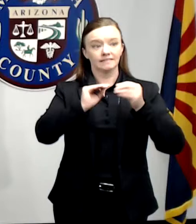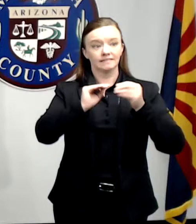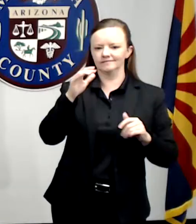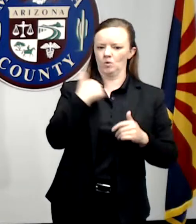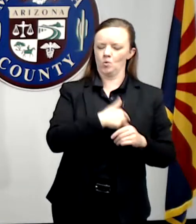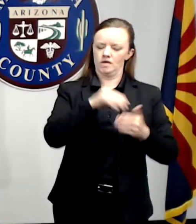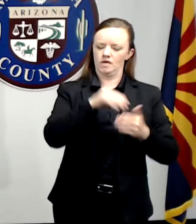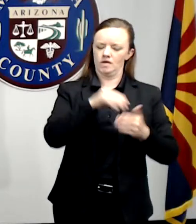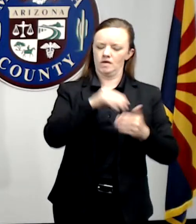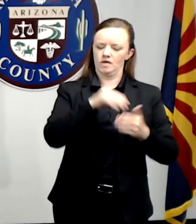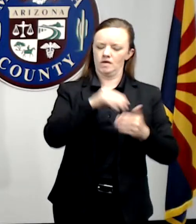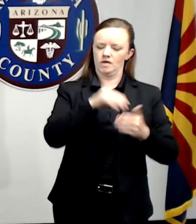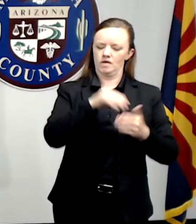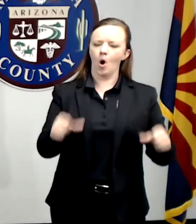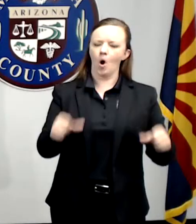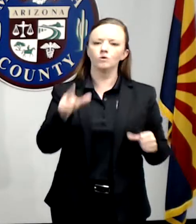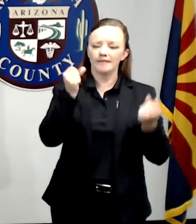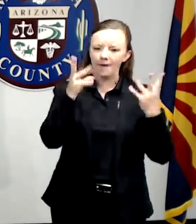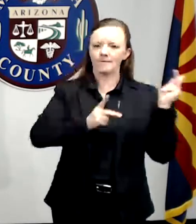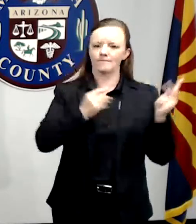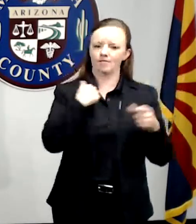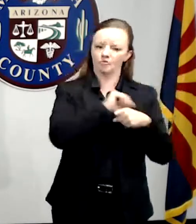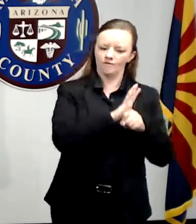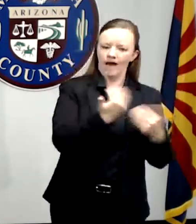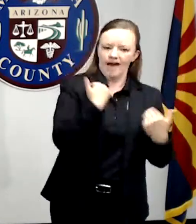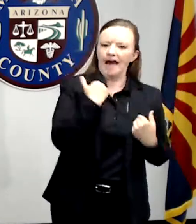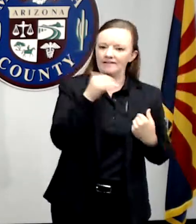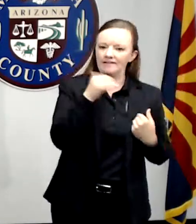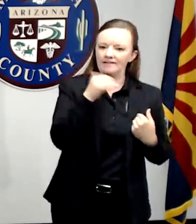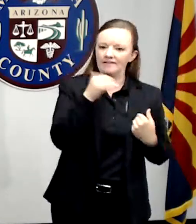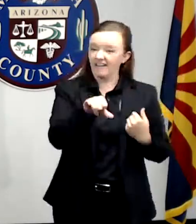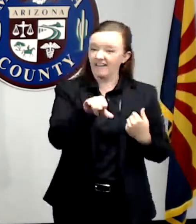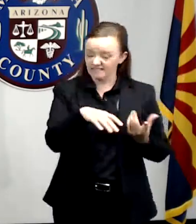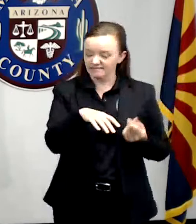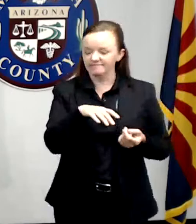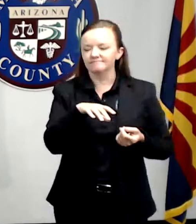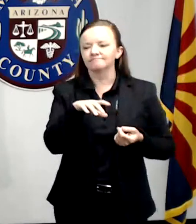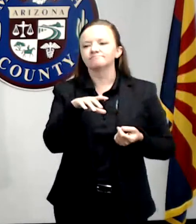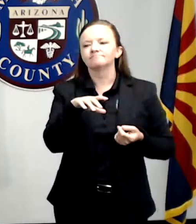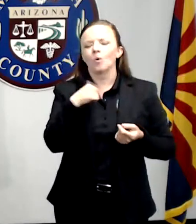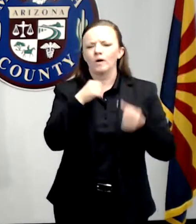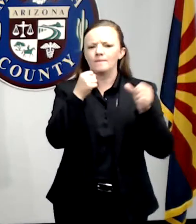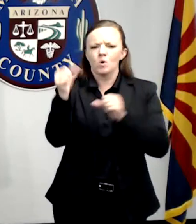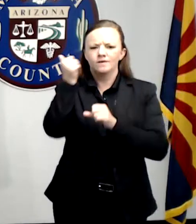Maricopa County. We report that every single day. As Dr. Sonnenschein explained,